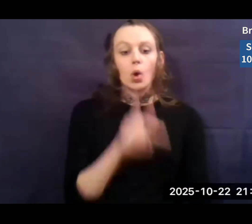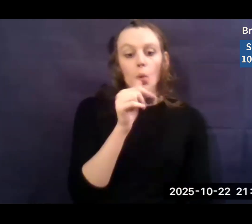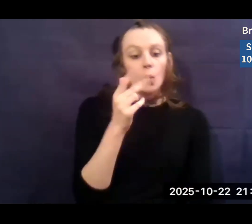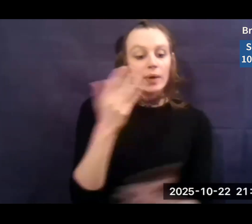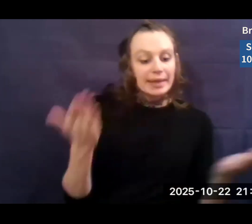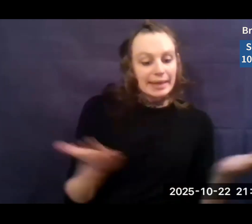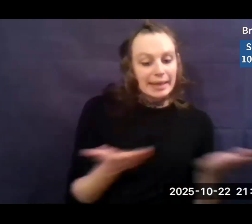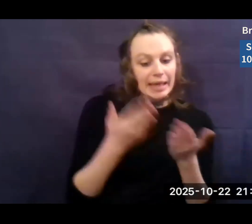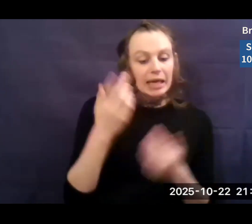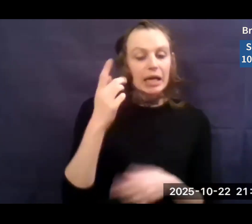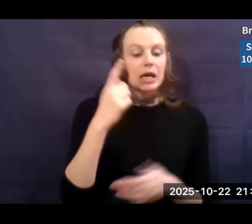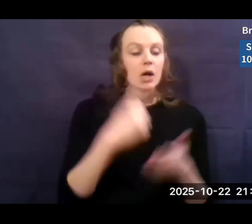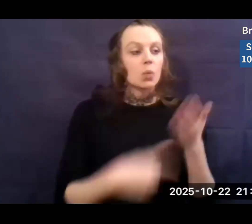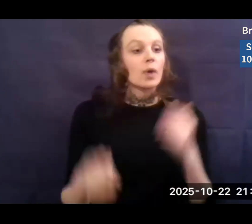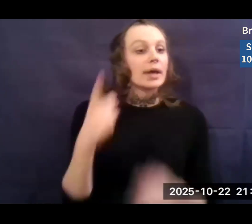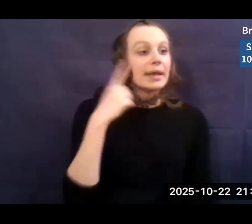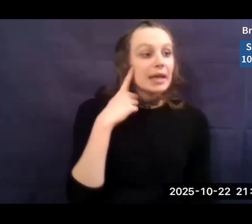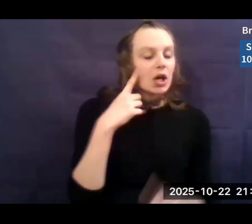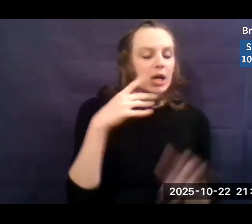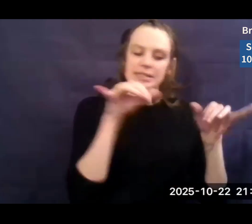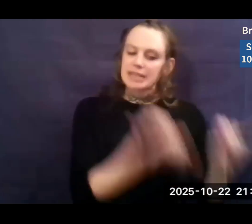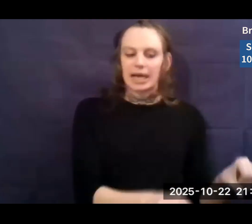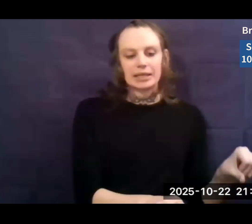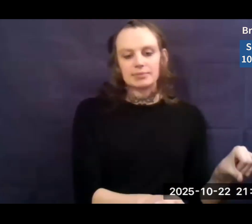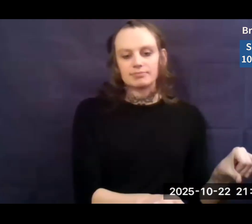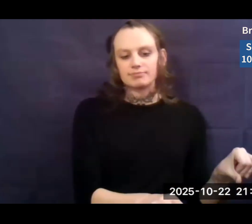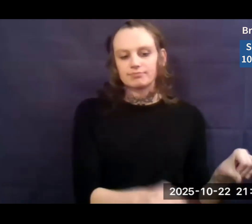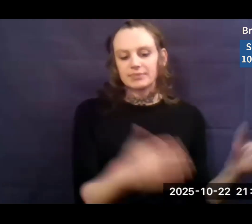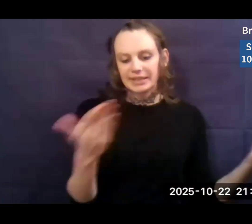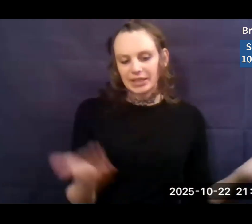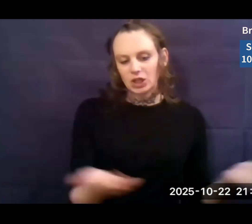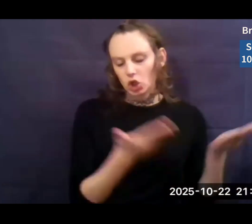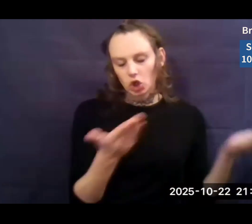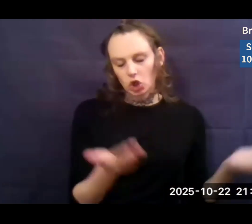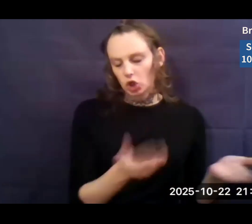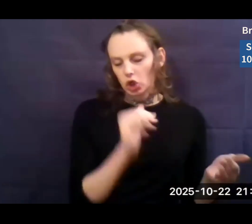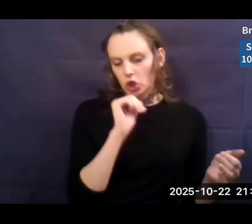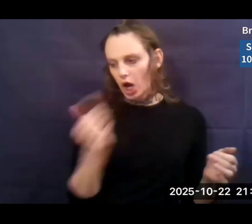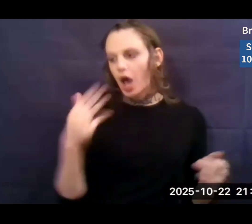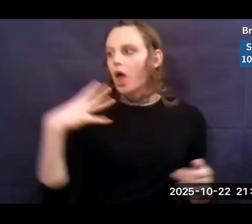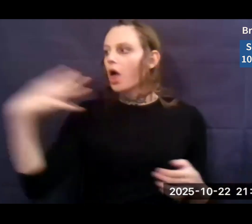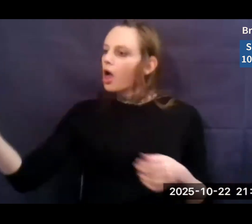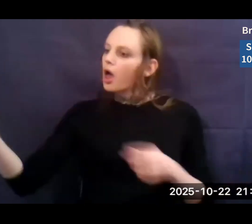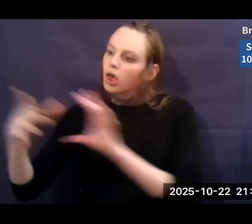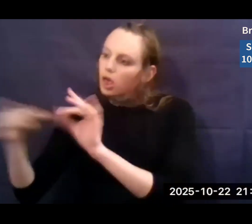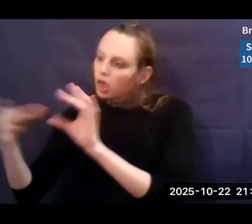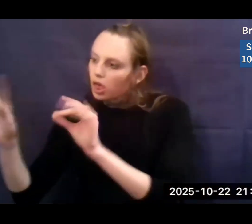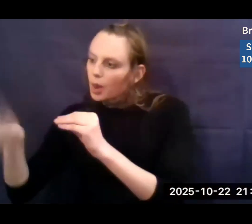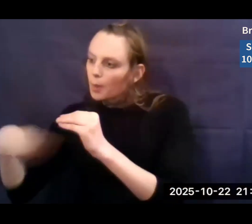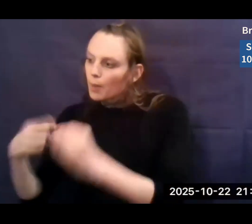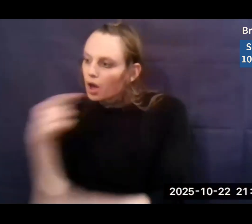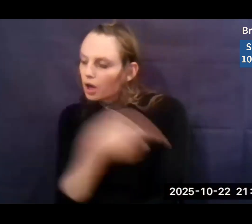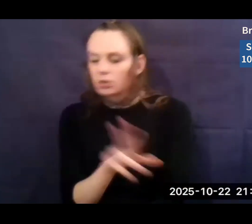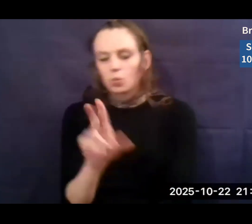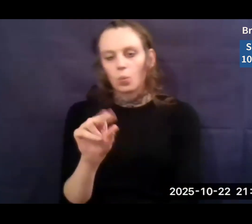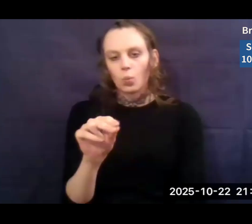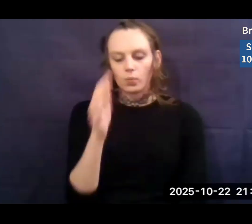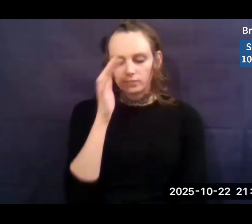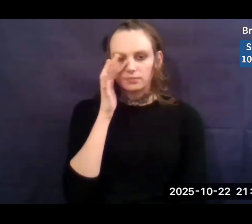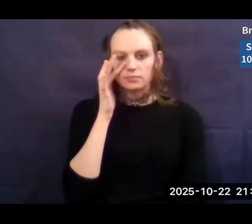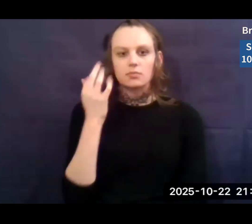here, what you hear here, let it stay here, here, all of that. Um, and that creates a safe